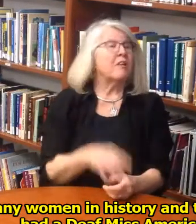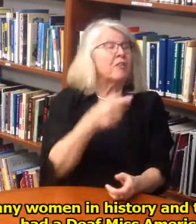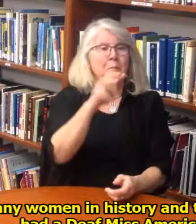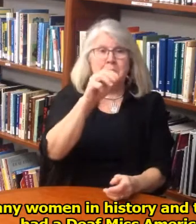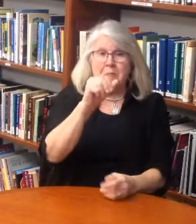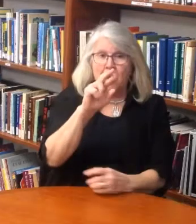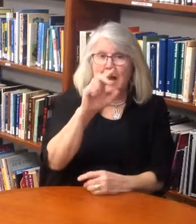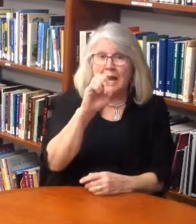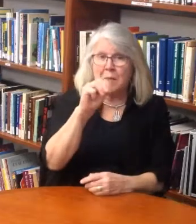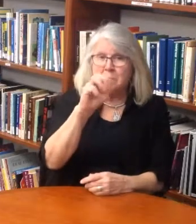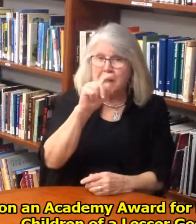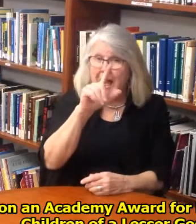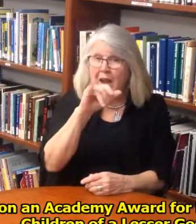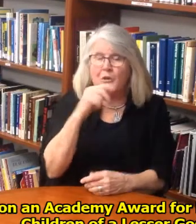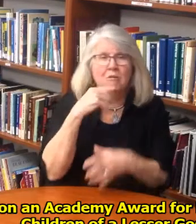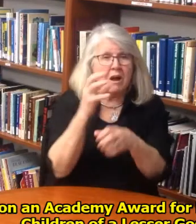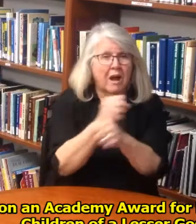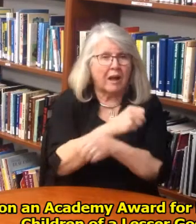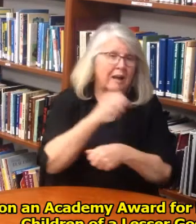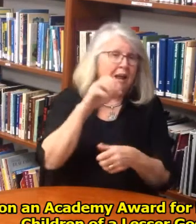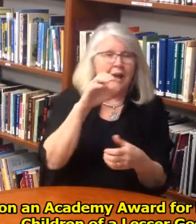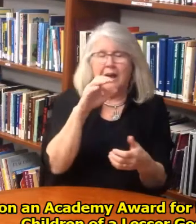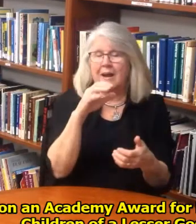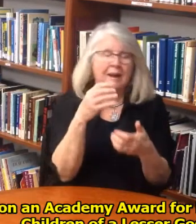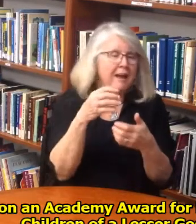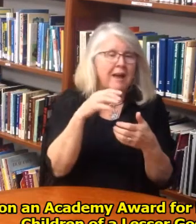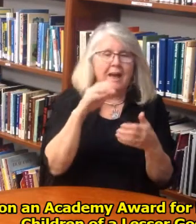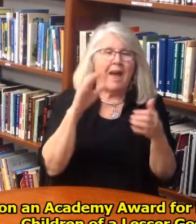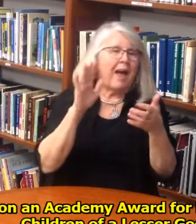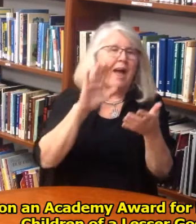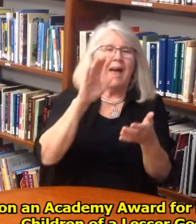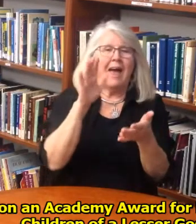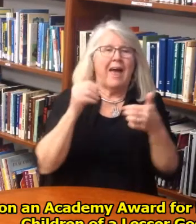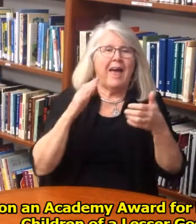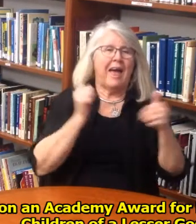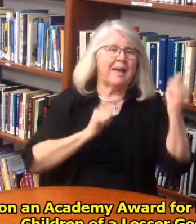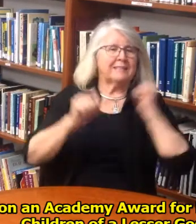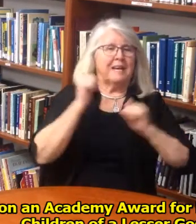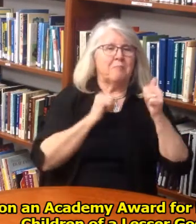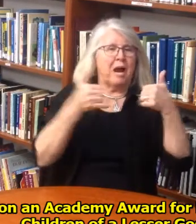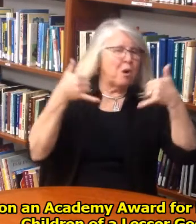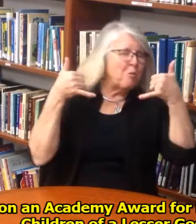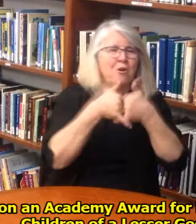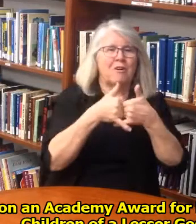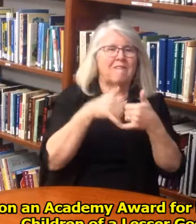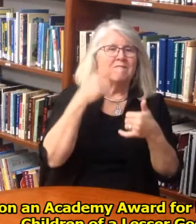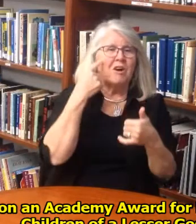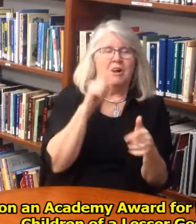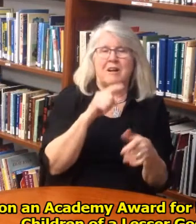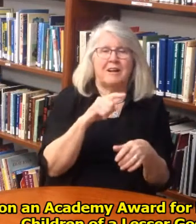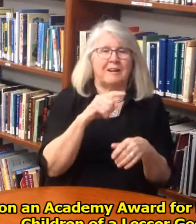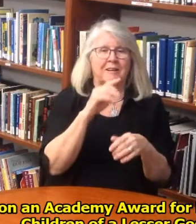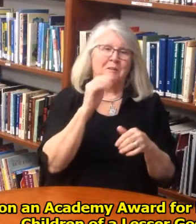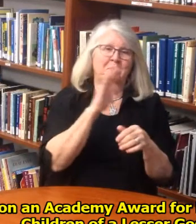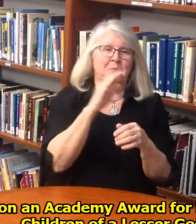America. Marlee Matlin won an Academy Award for her role in the